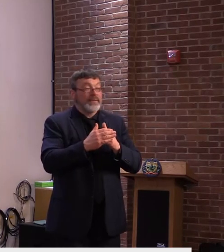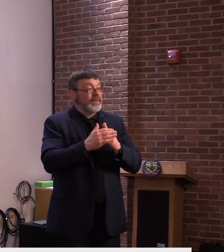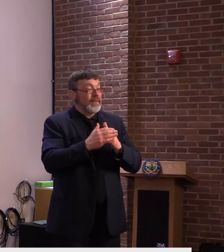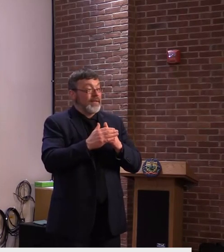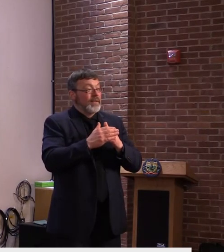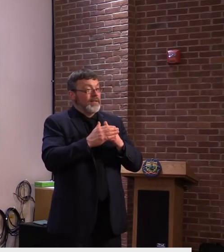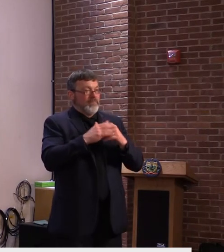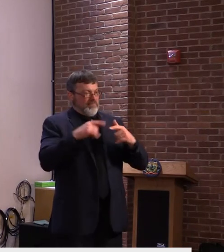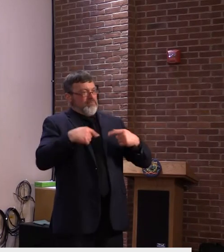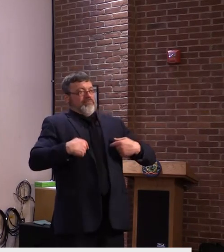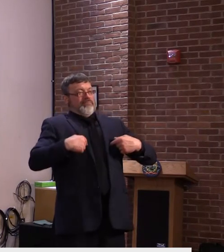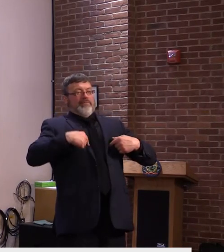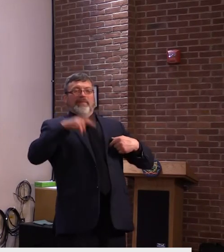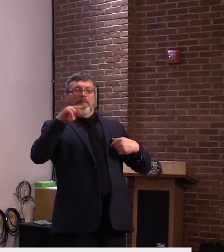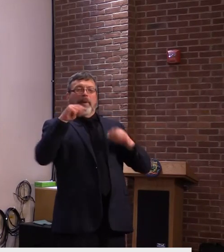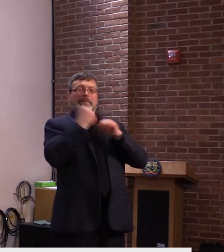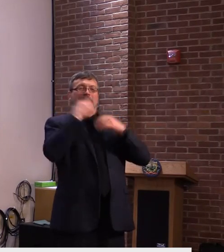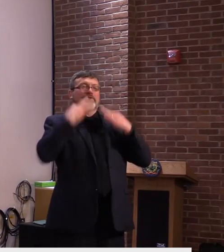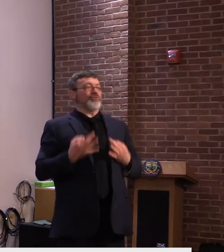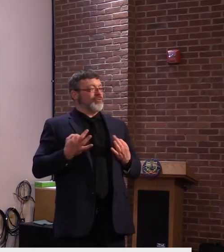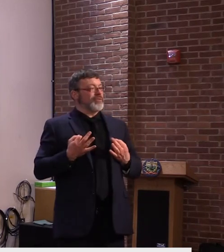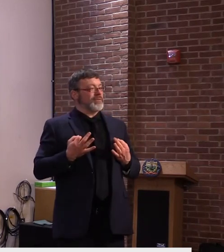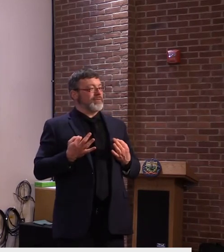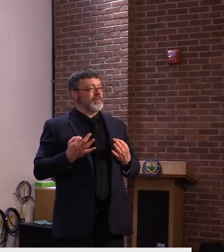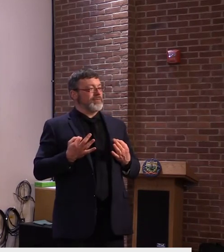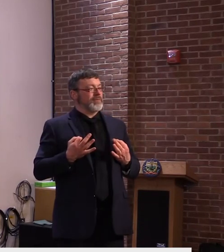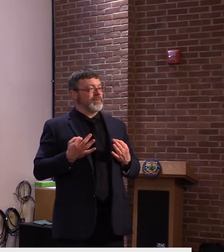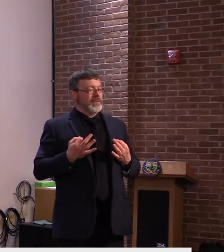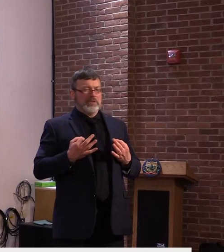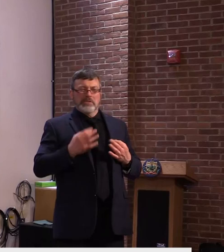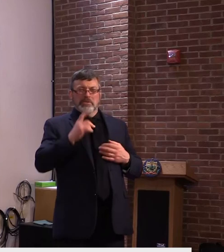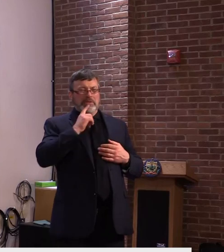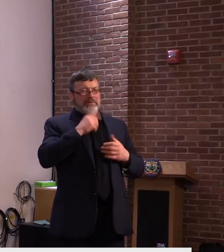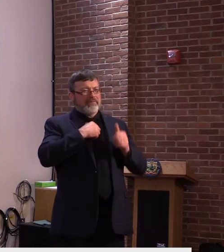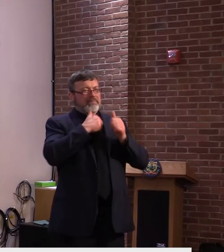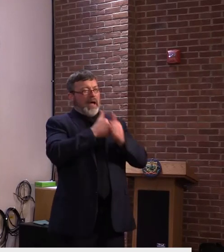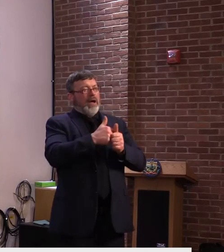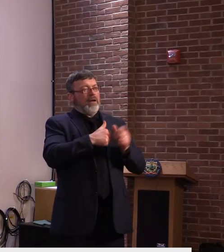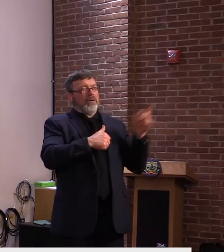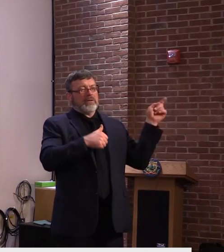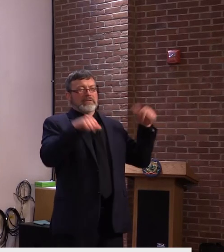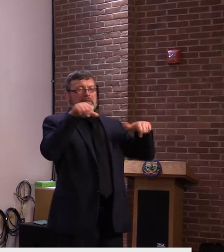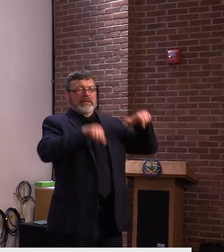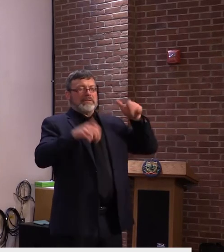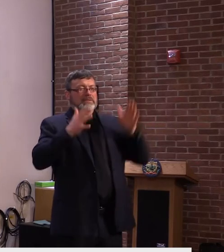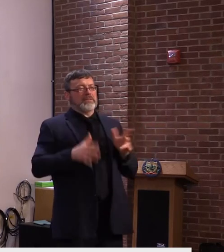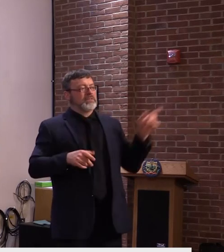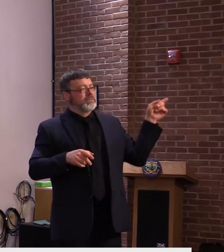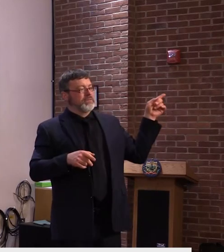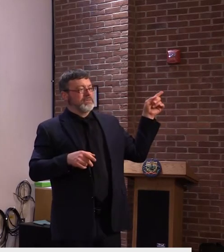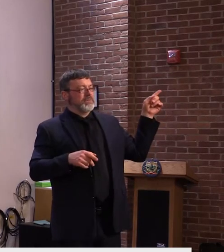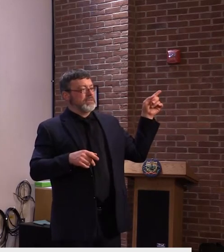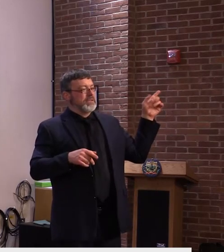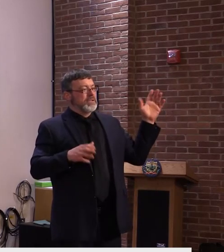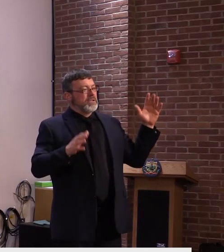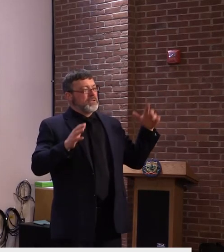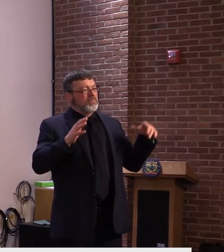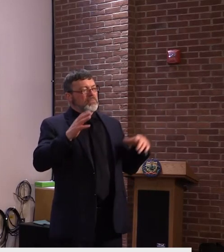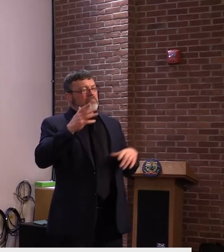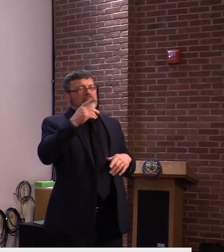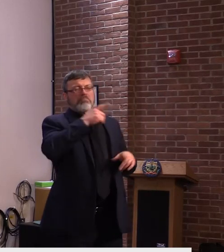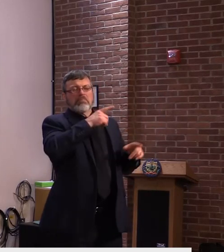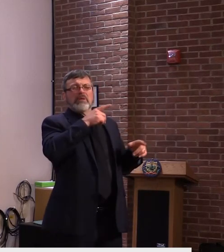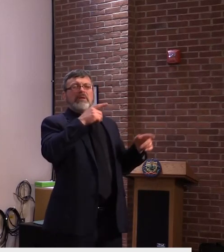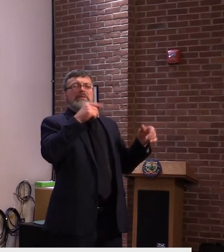We'll go with the best science possible, which means we'll be able to see the science and data as well, and we'll go with the guideline